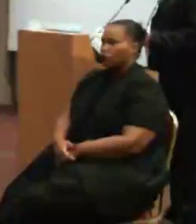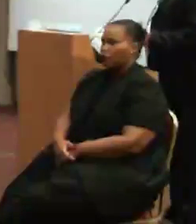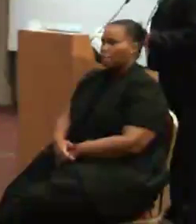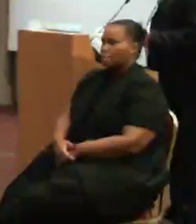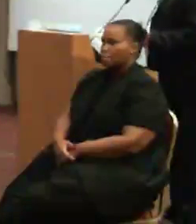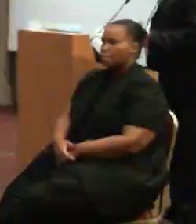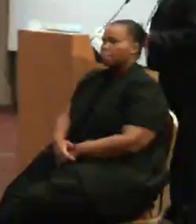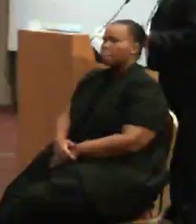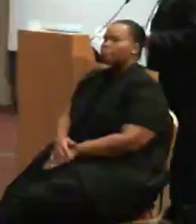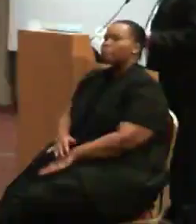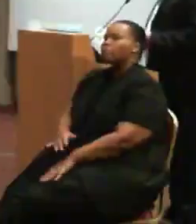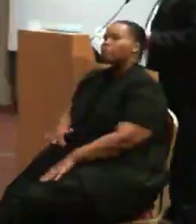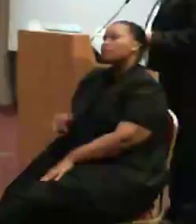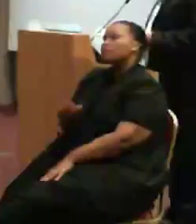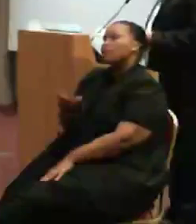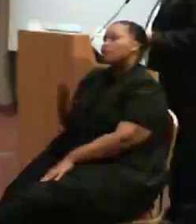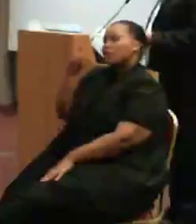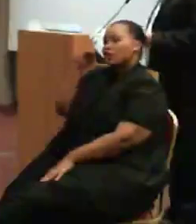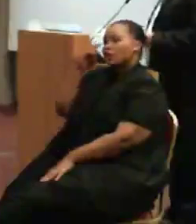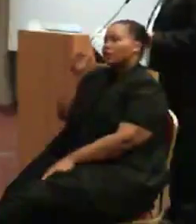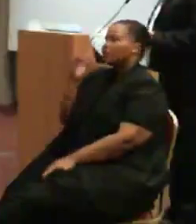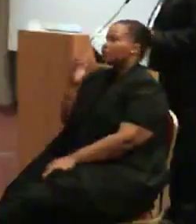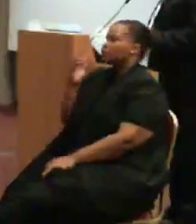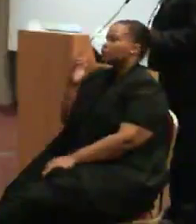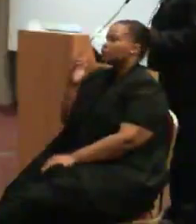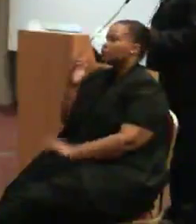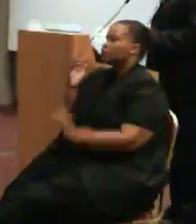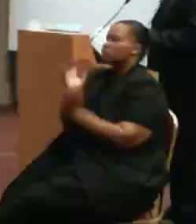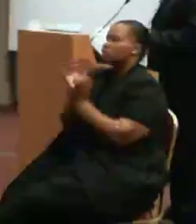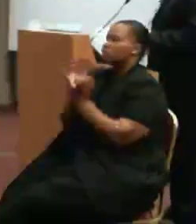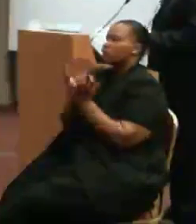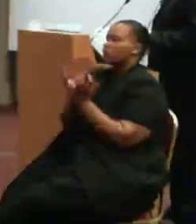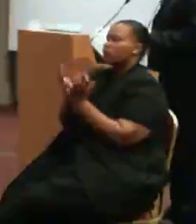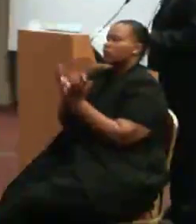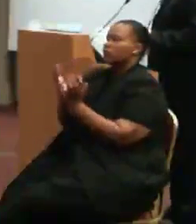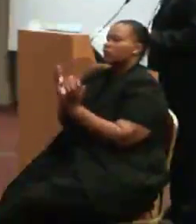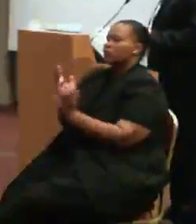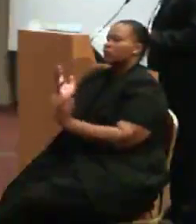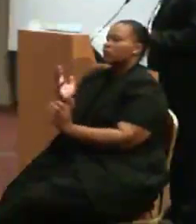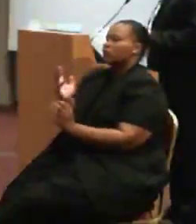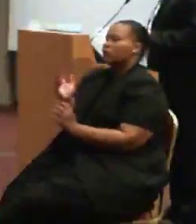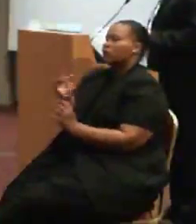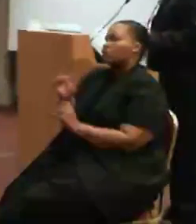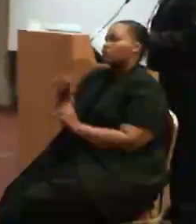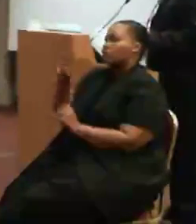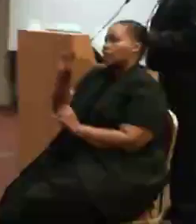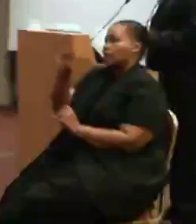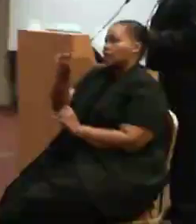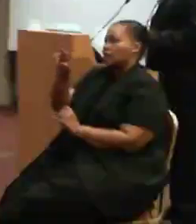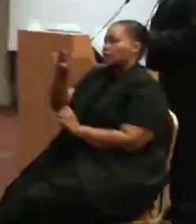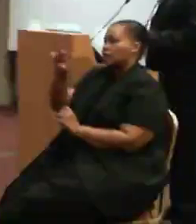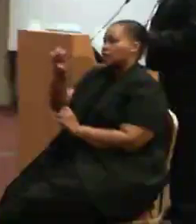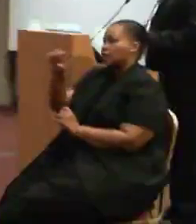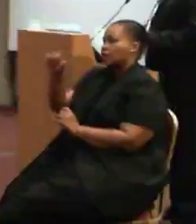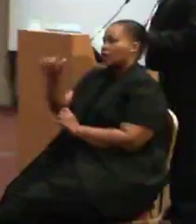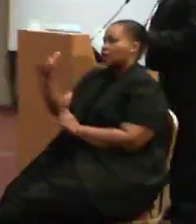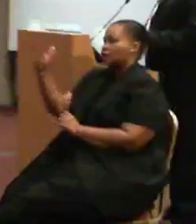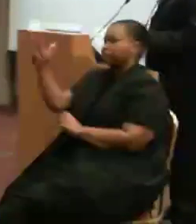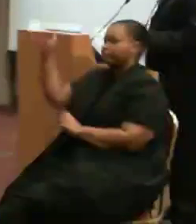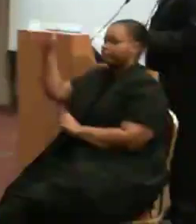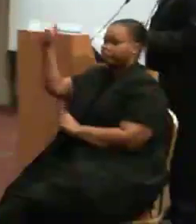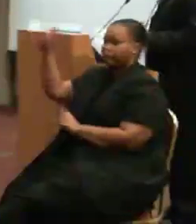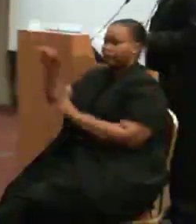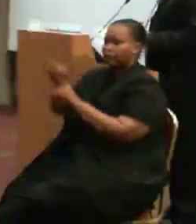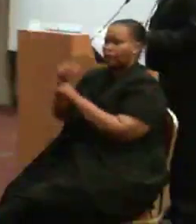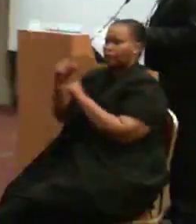I don't think I've ever been in a meeting where a gun has been held to the regulator's head as much as has been happening in the